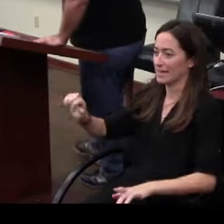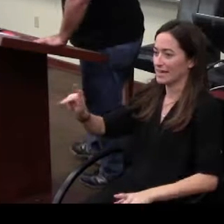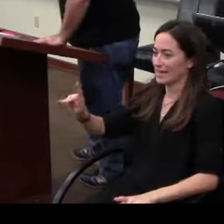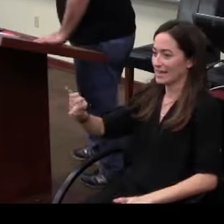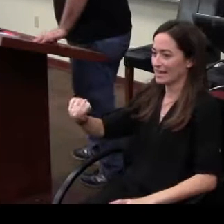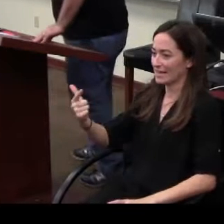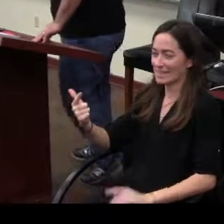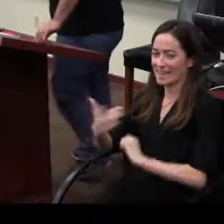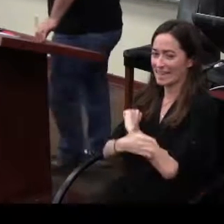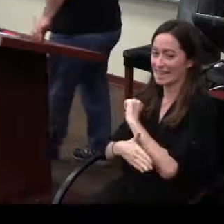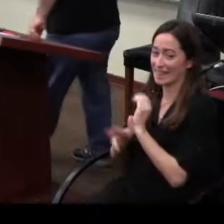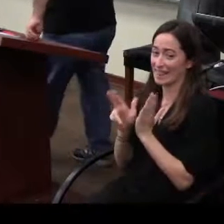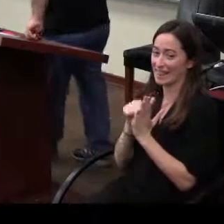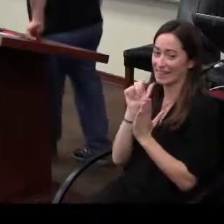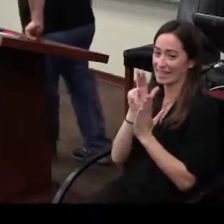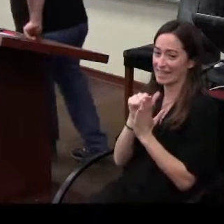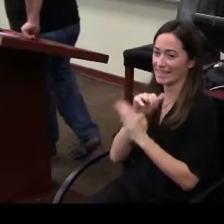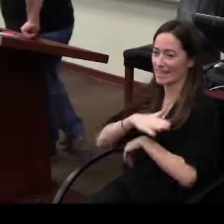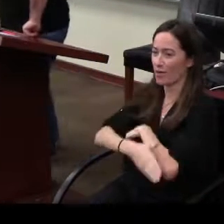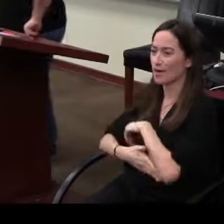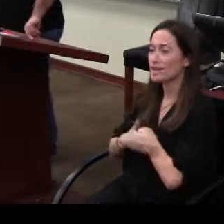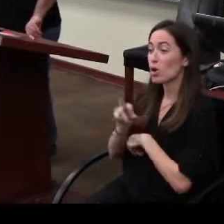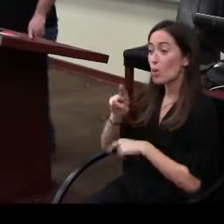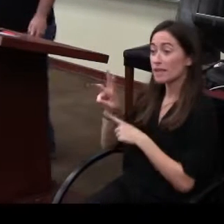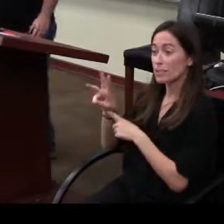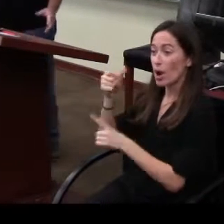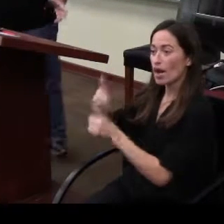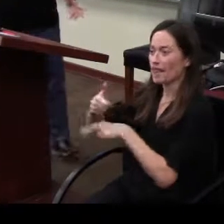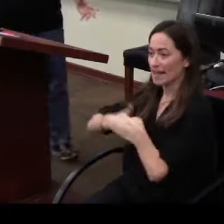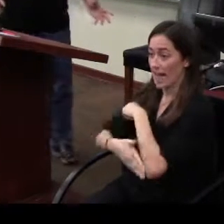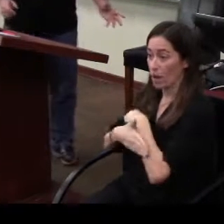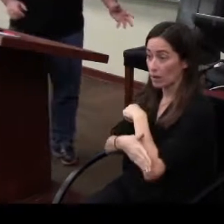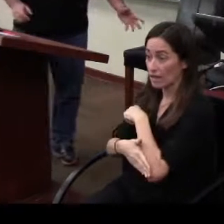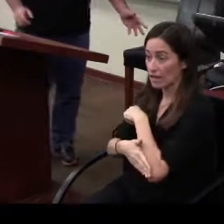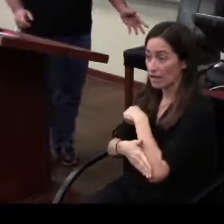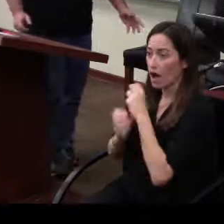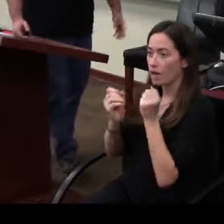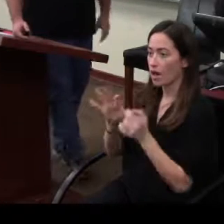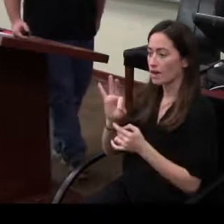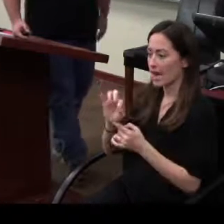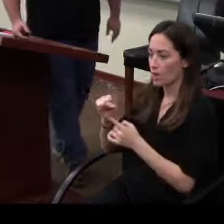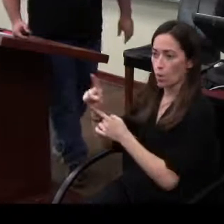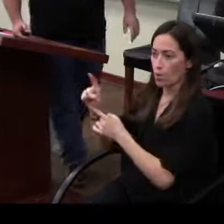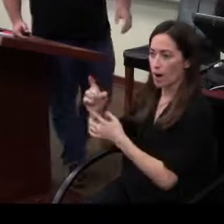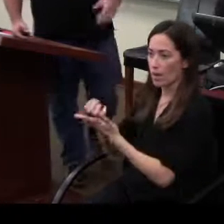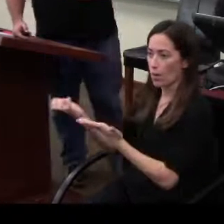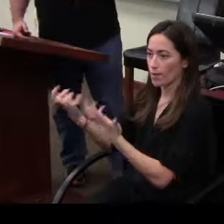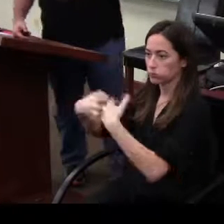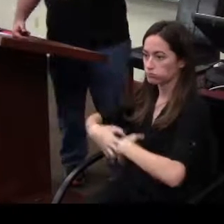So ransomware hit the county there, took down a lot of the 911 stuff.